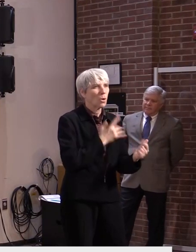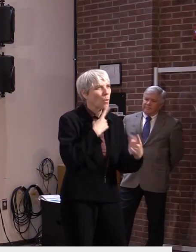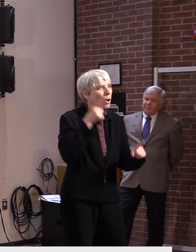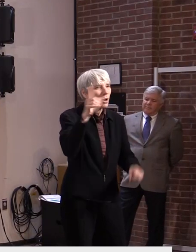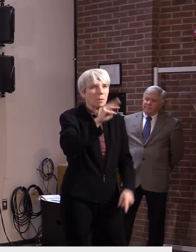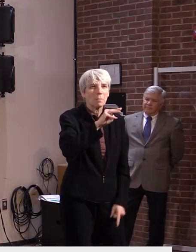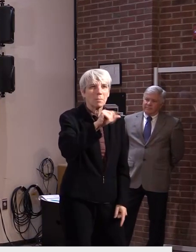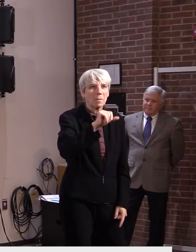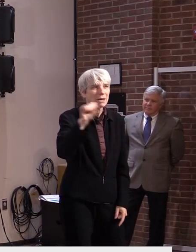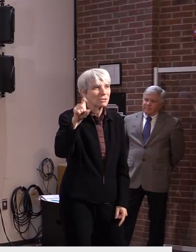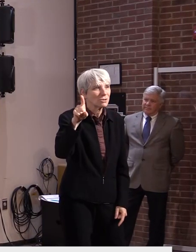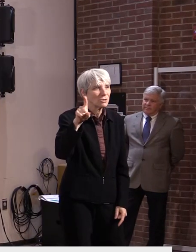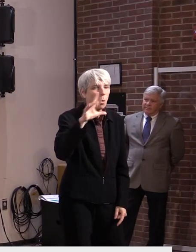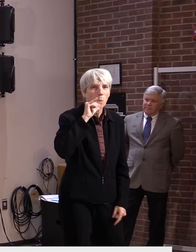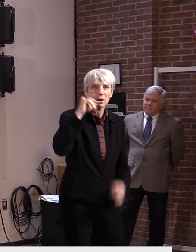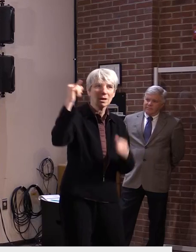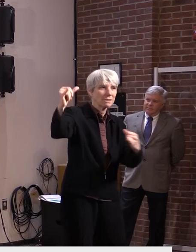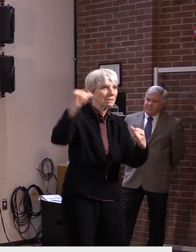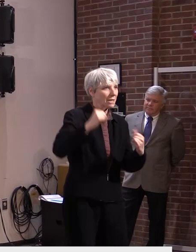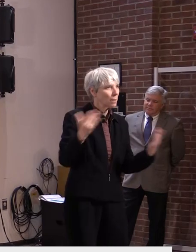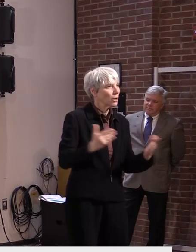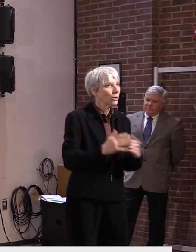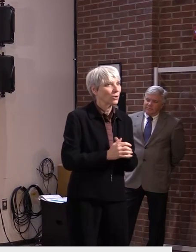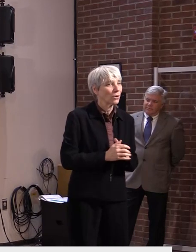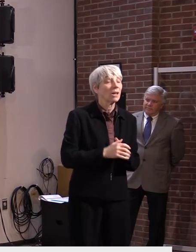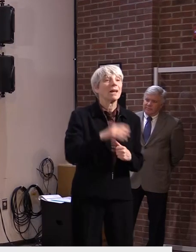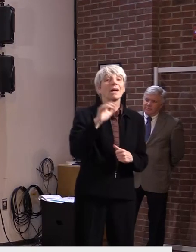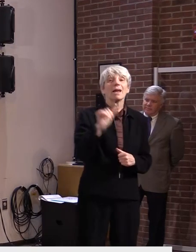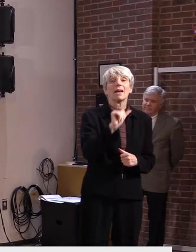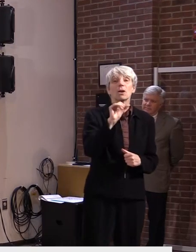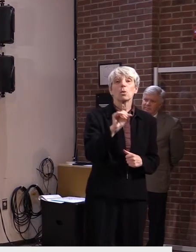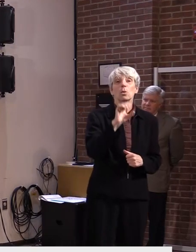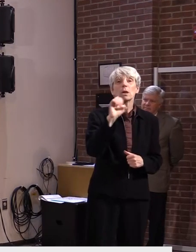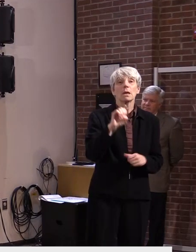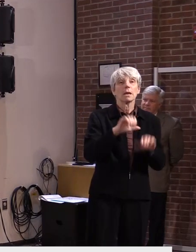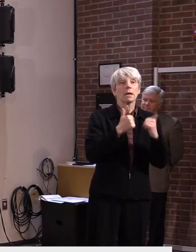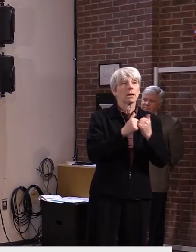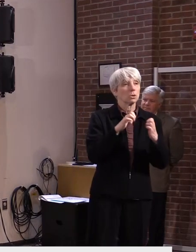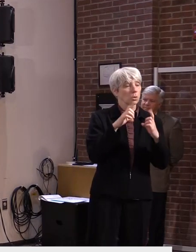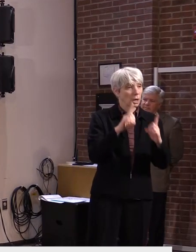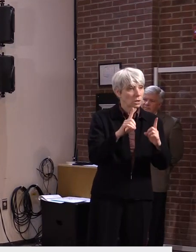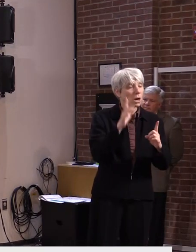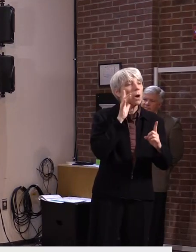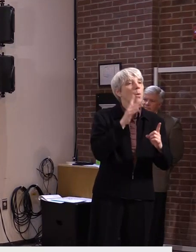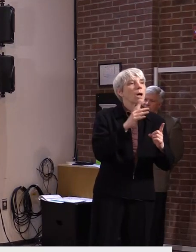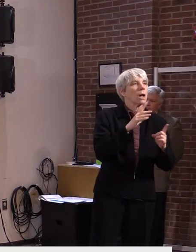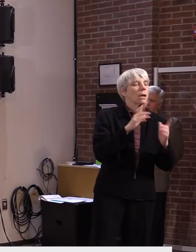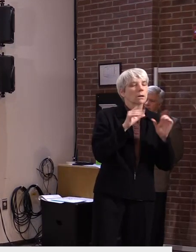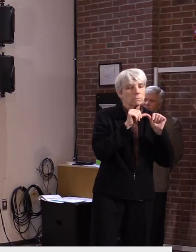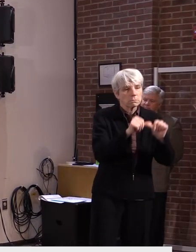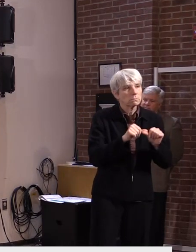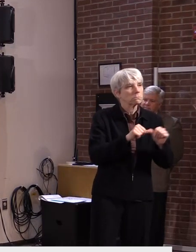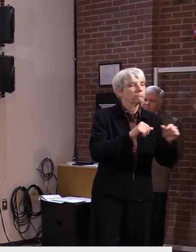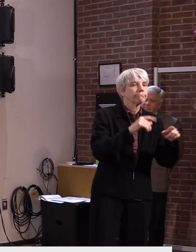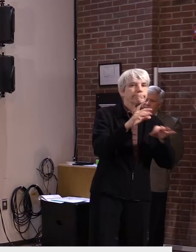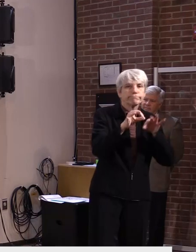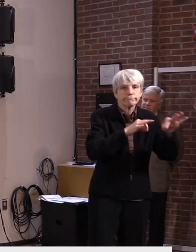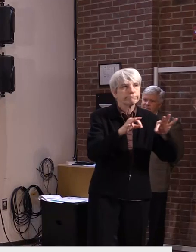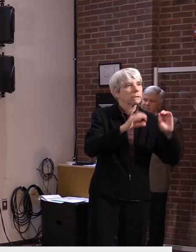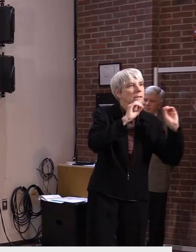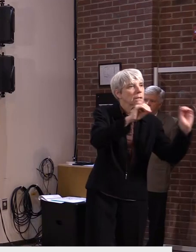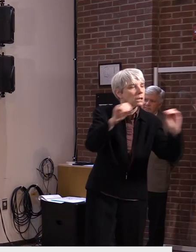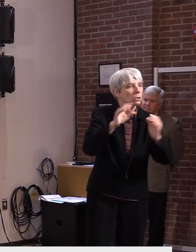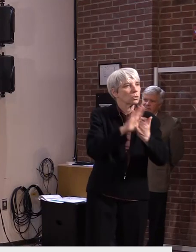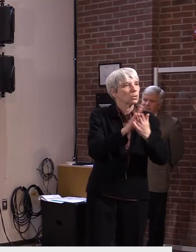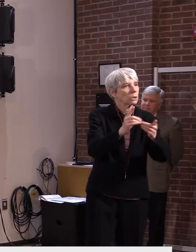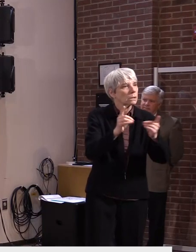successful here as well. The Agency of Education will continue to work with districts on its implementation in the coming weeks.